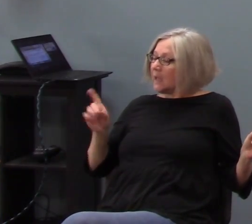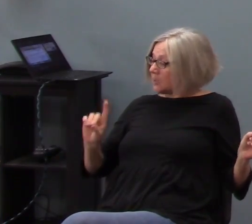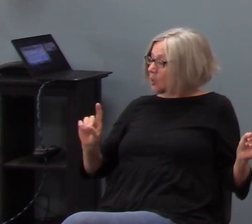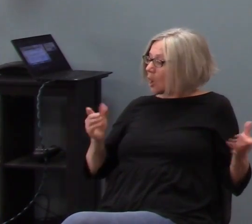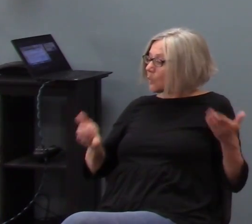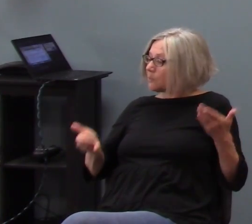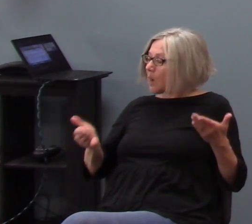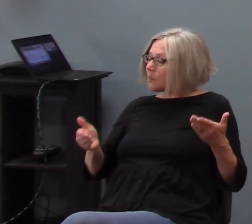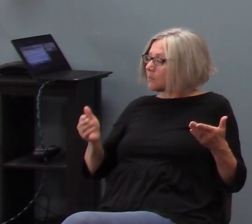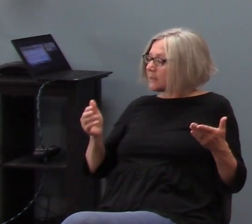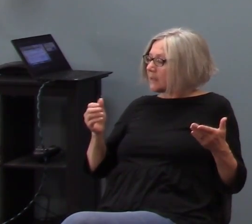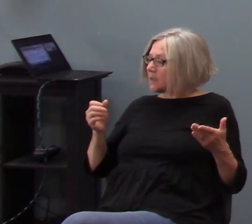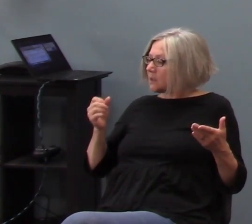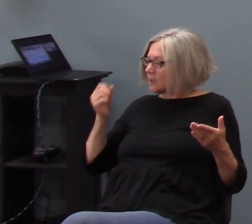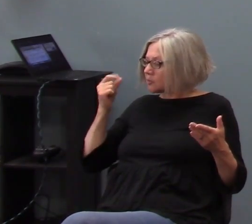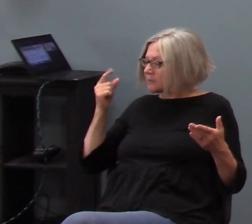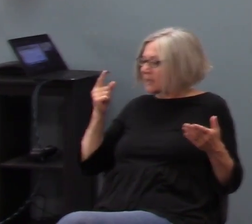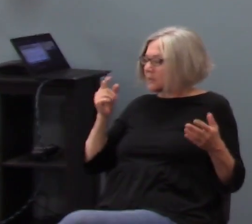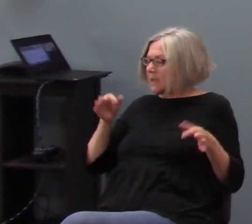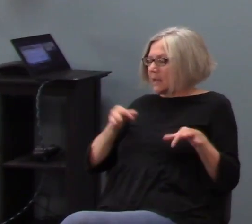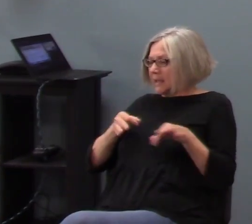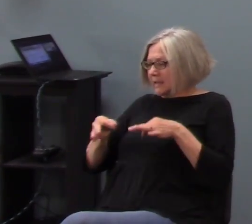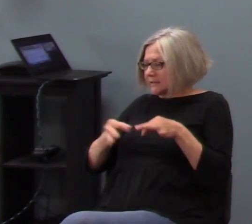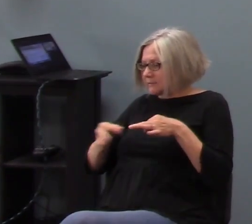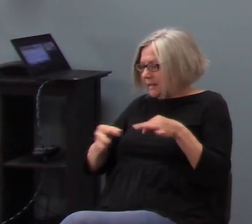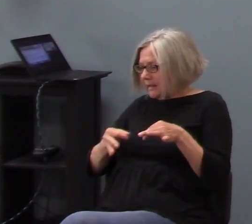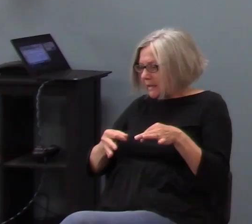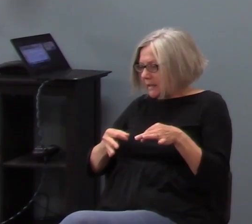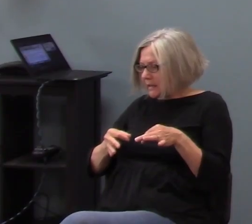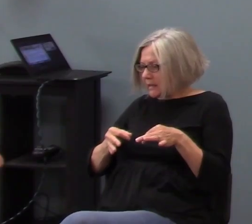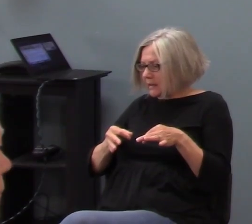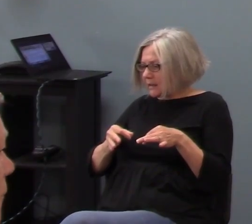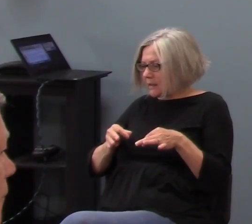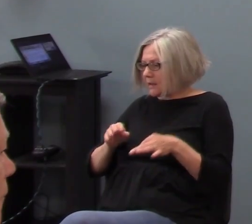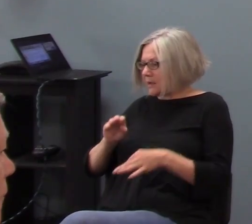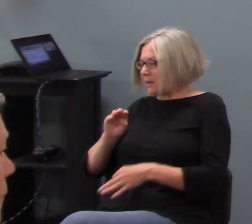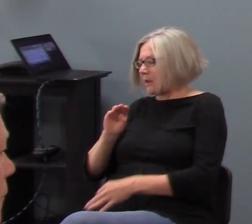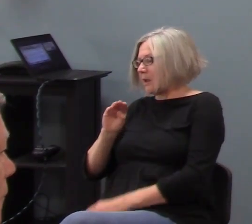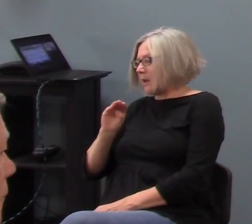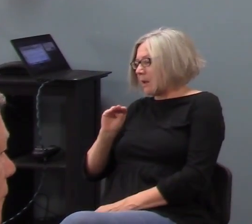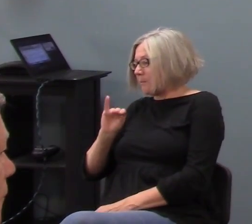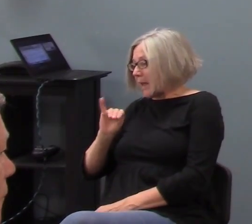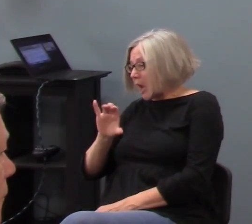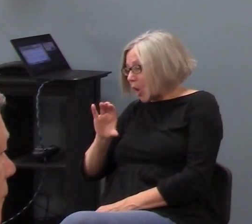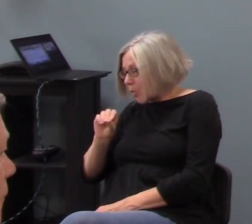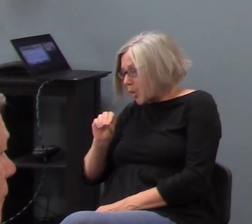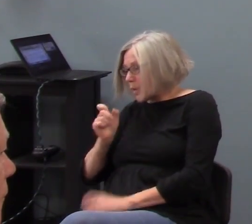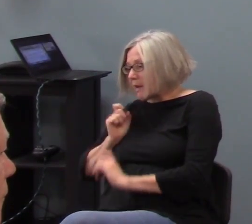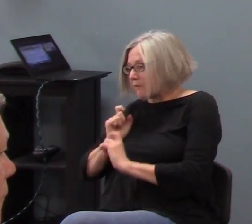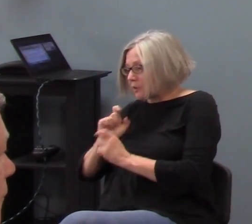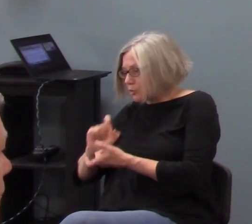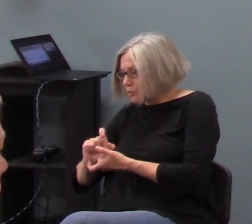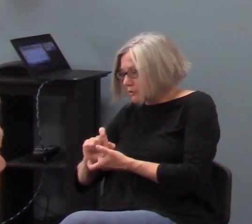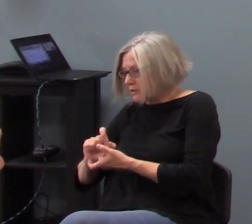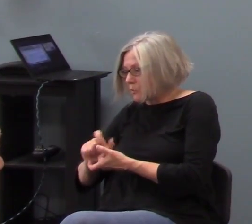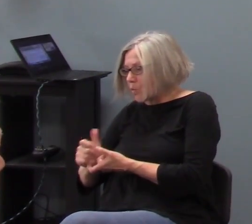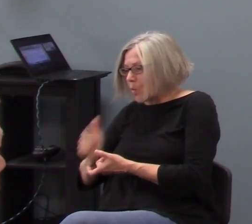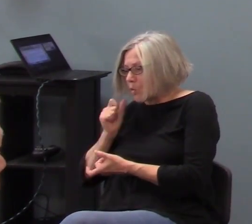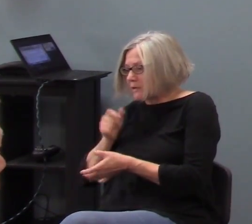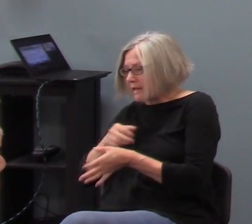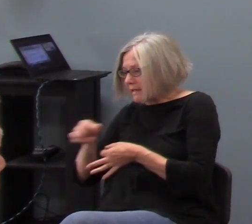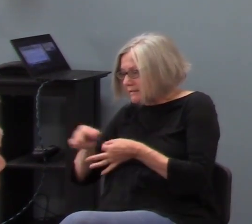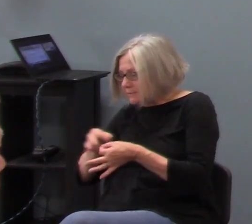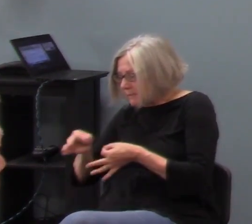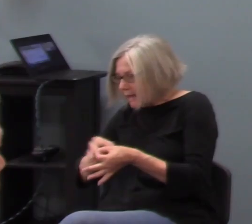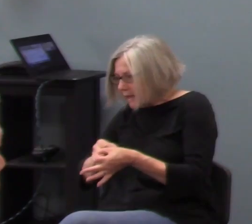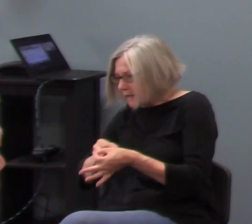explaining things with microevolution would not explain how you got these really complicated species. What Darwin